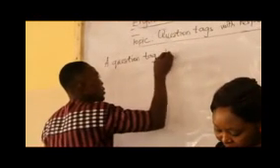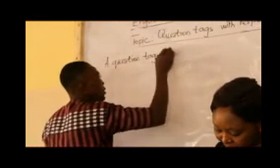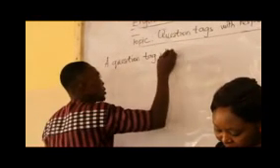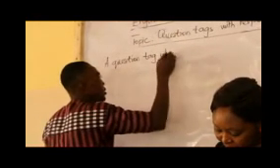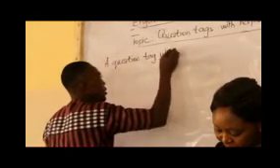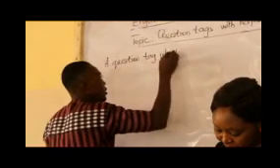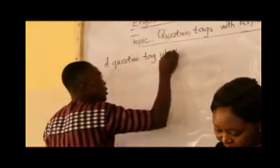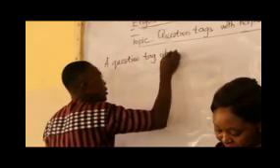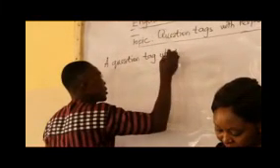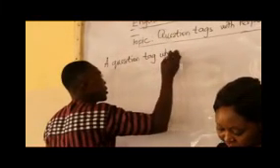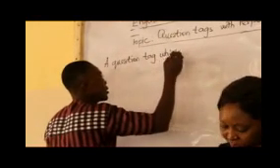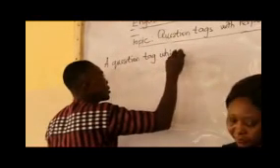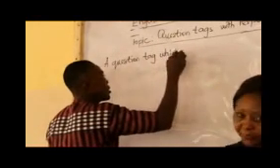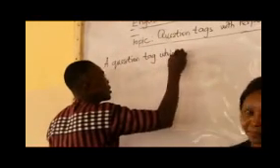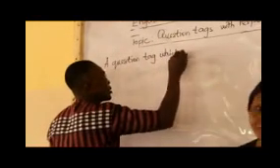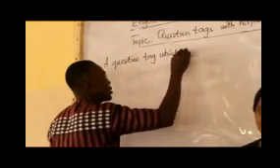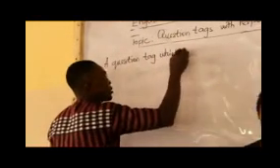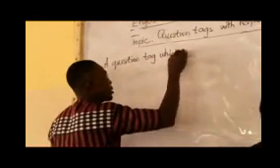which